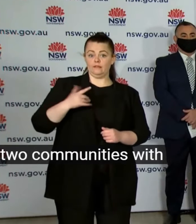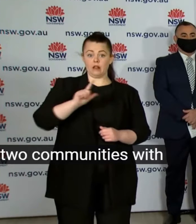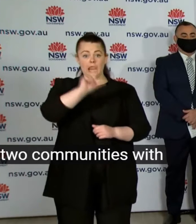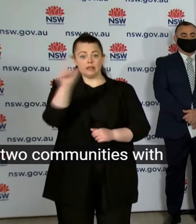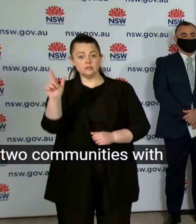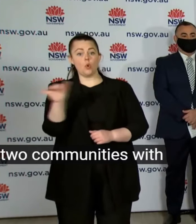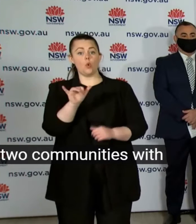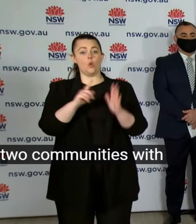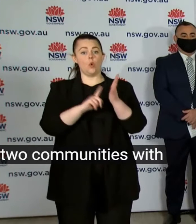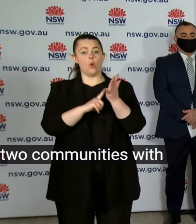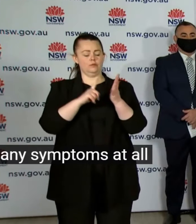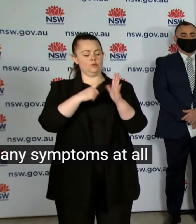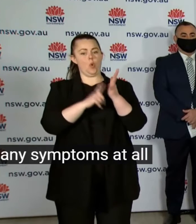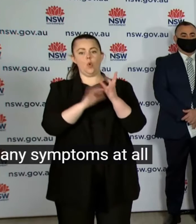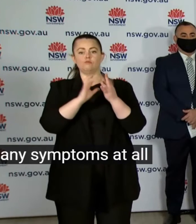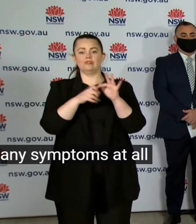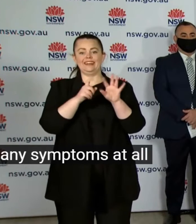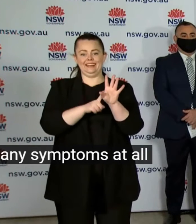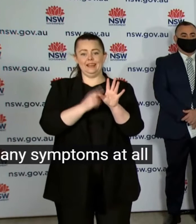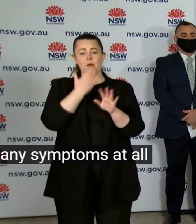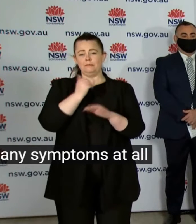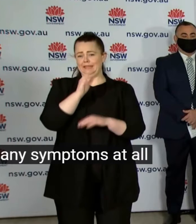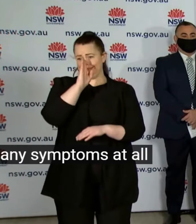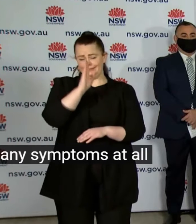get tested, because that will allow health to make